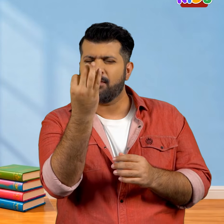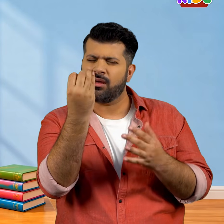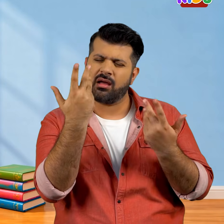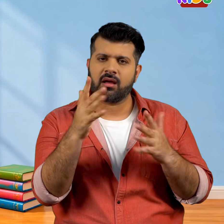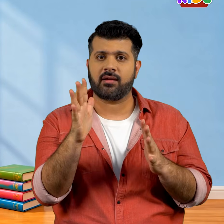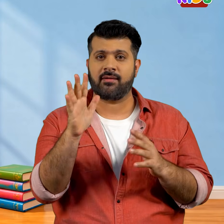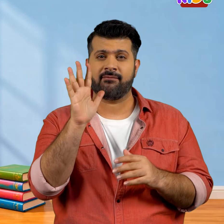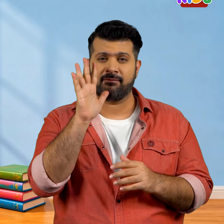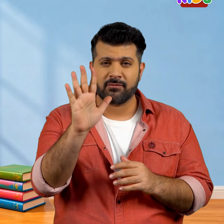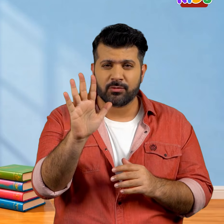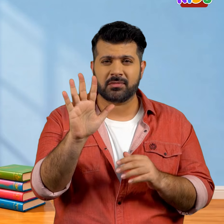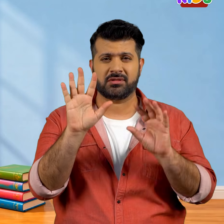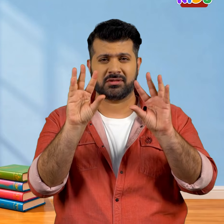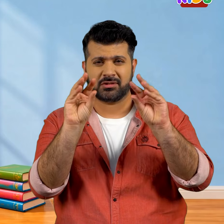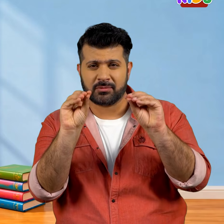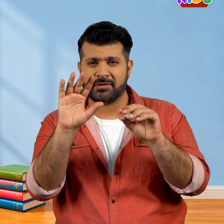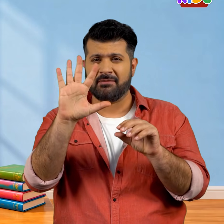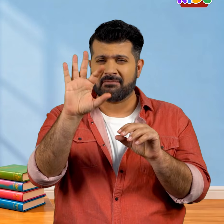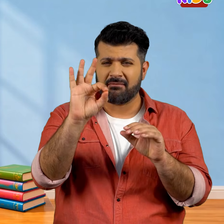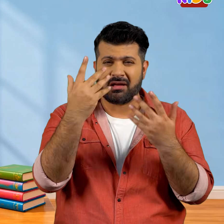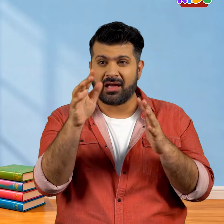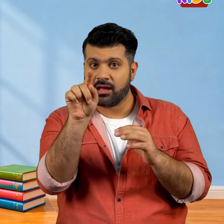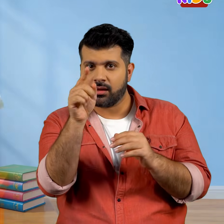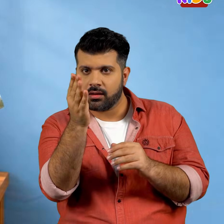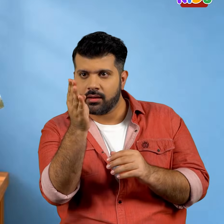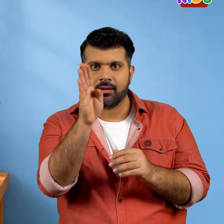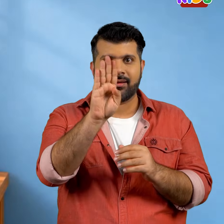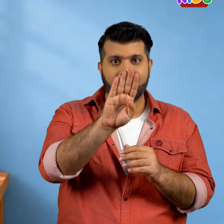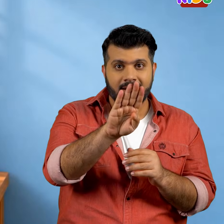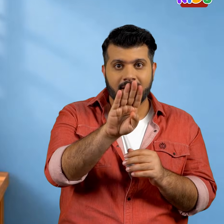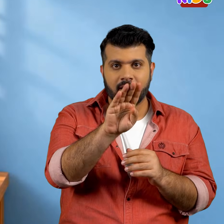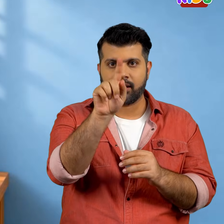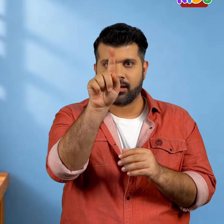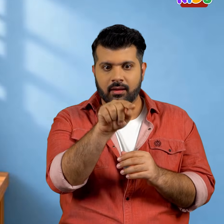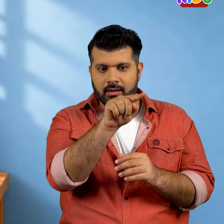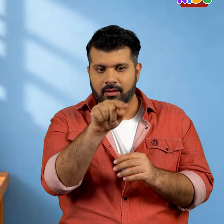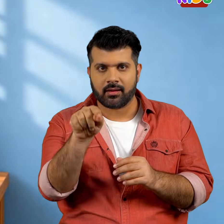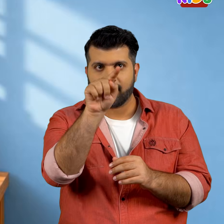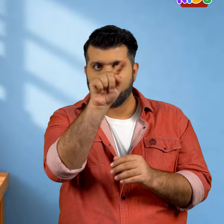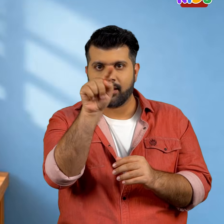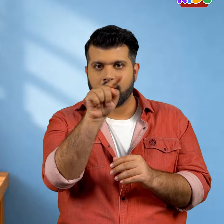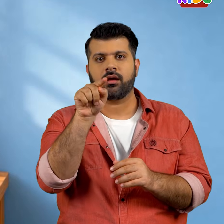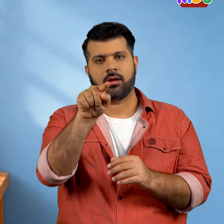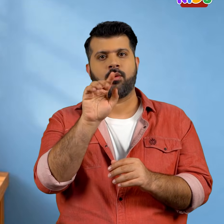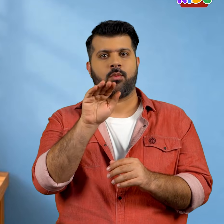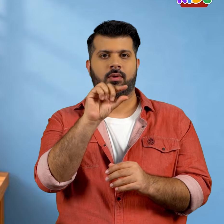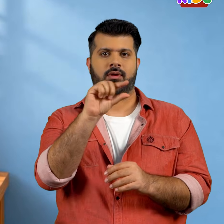like 5 rupees, 10 rupees, or 50 rupees. The symbol represents Indian Rupee, which